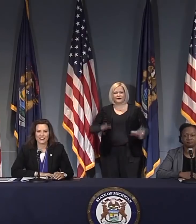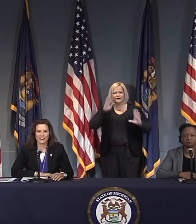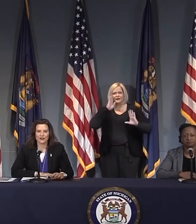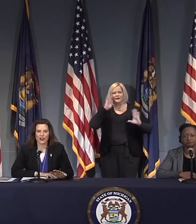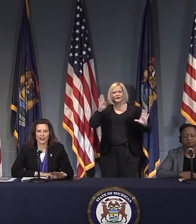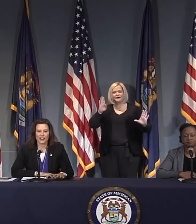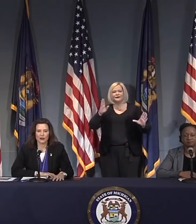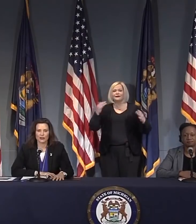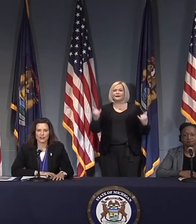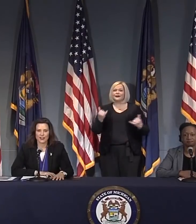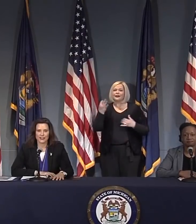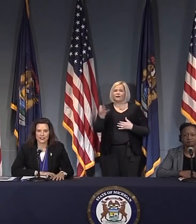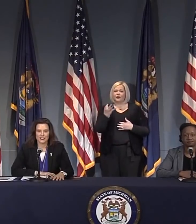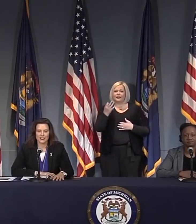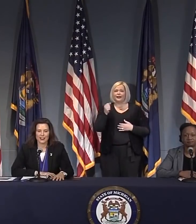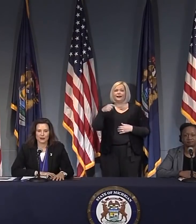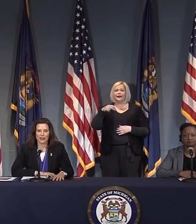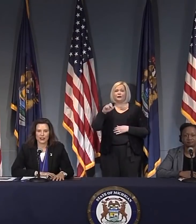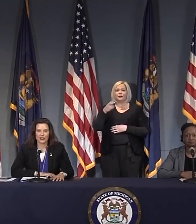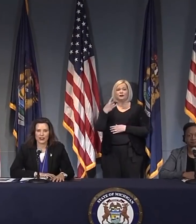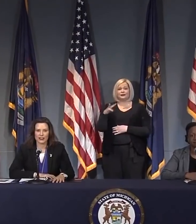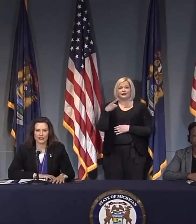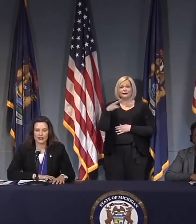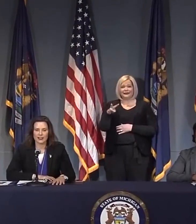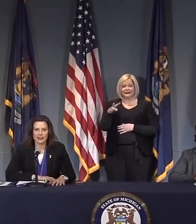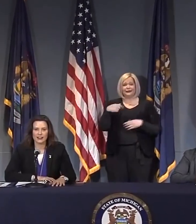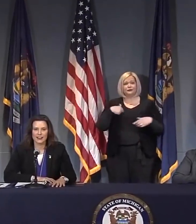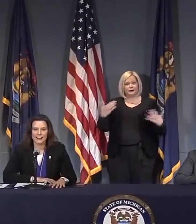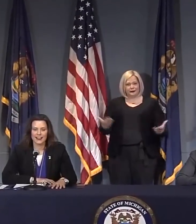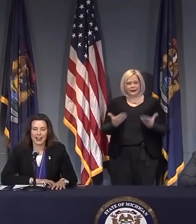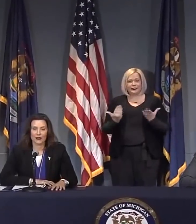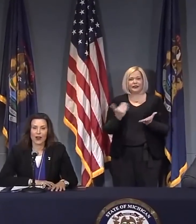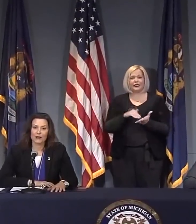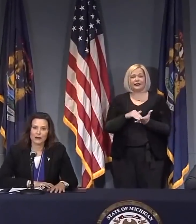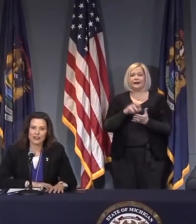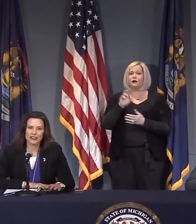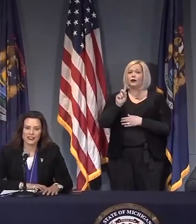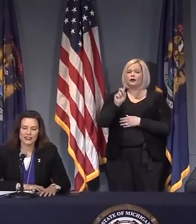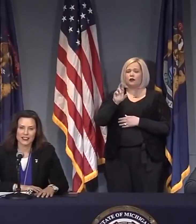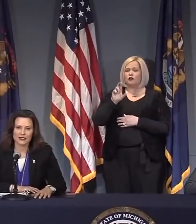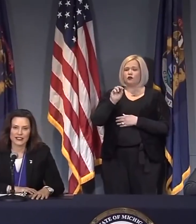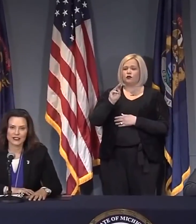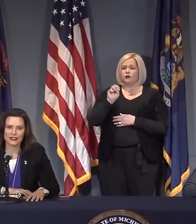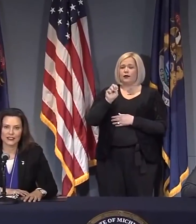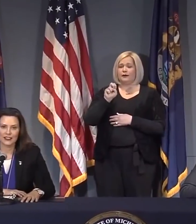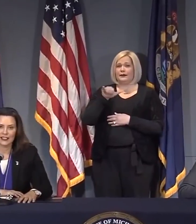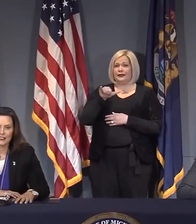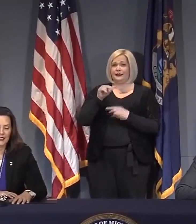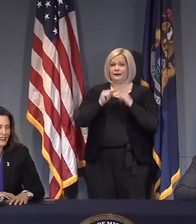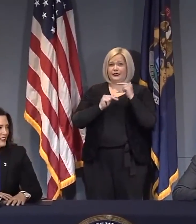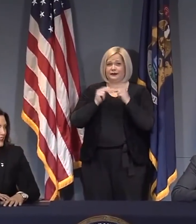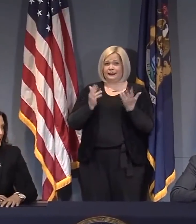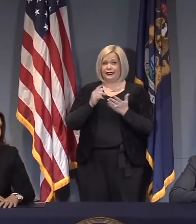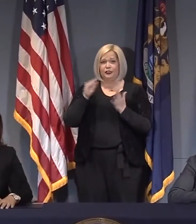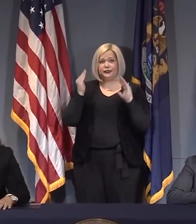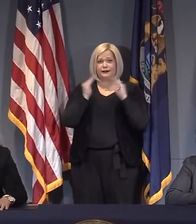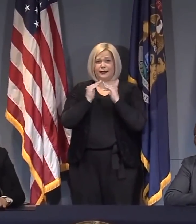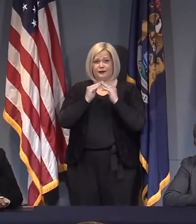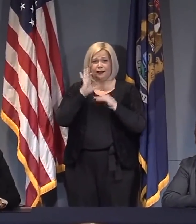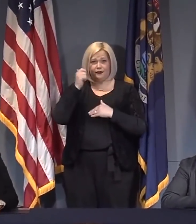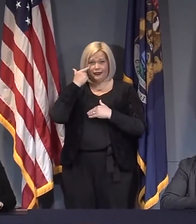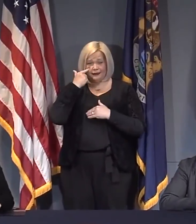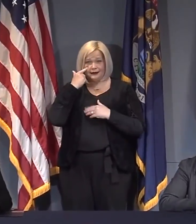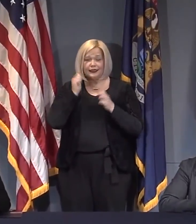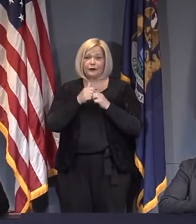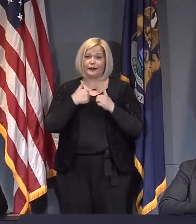Hi there. It is Friday, April 17th. I am here at the Romney Building in downtown Lansing, and I am joined